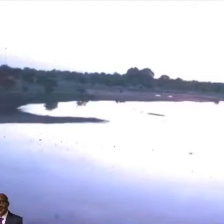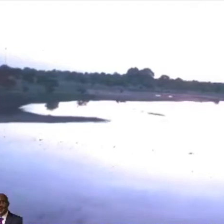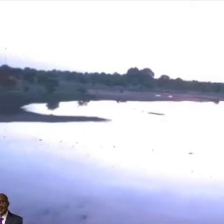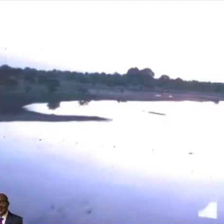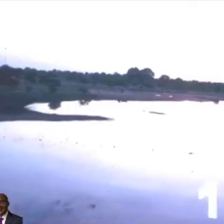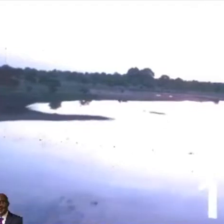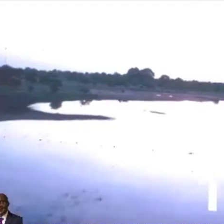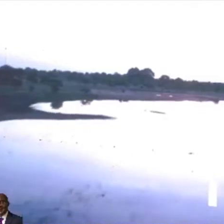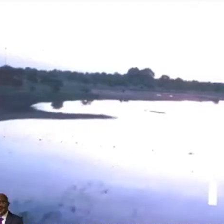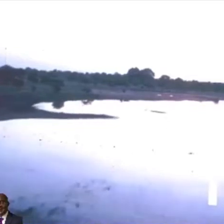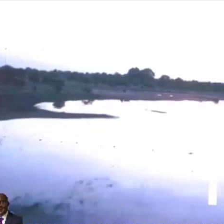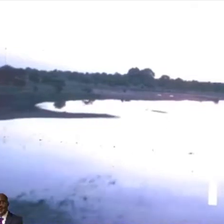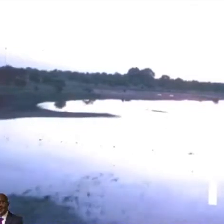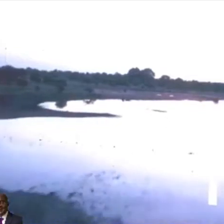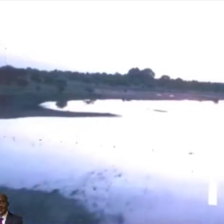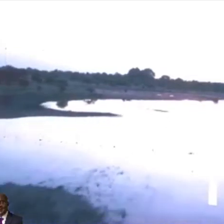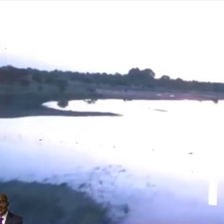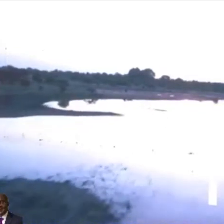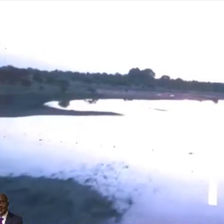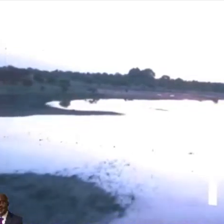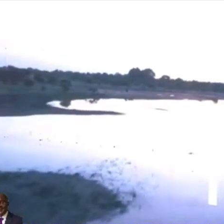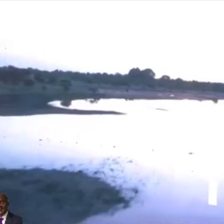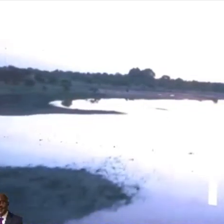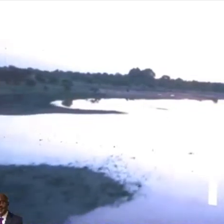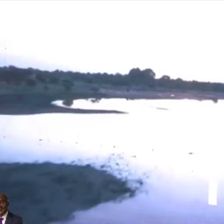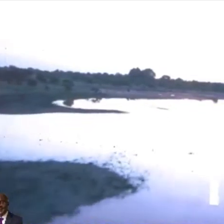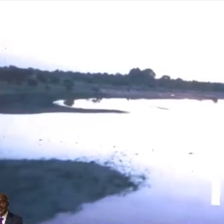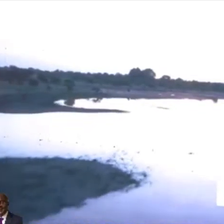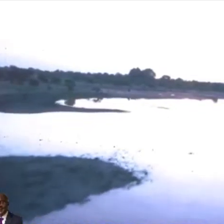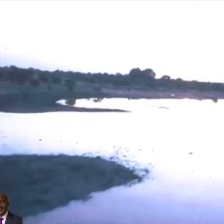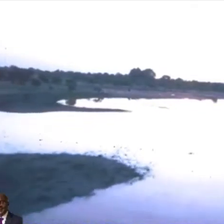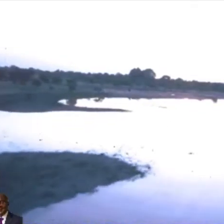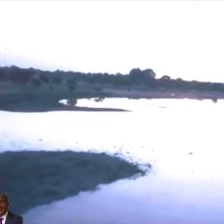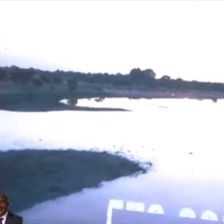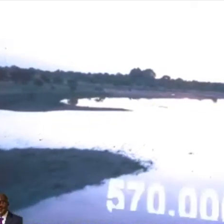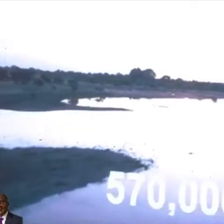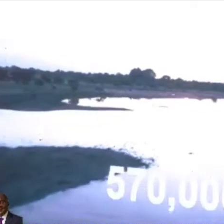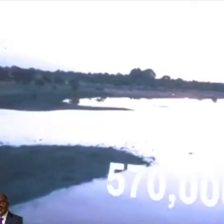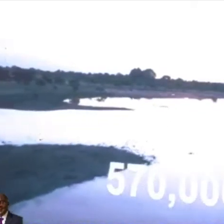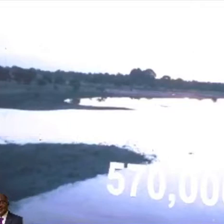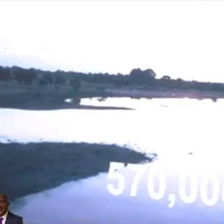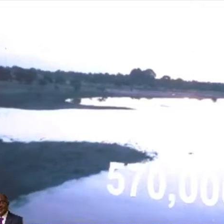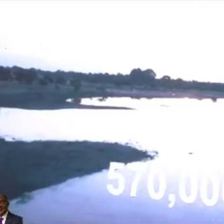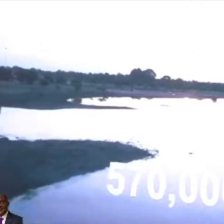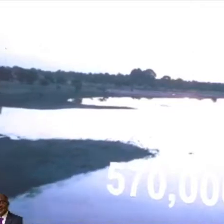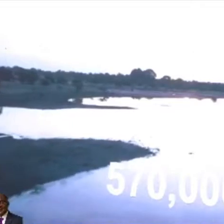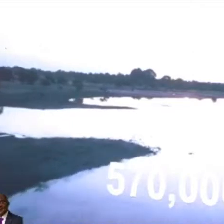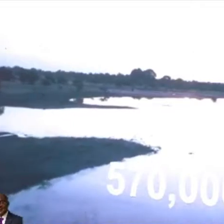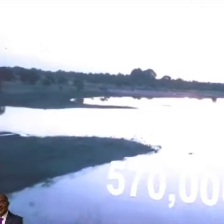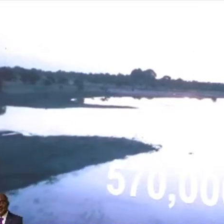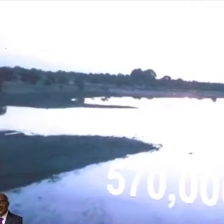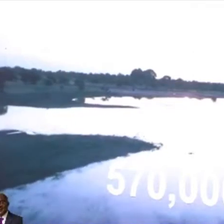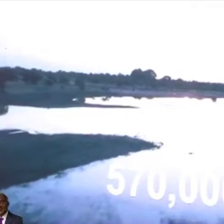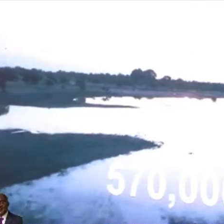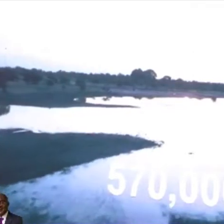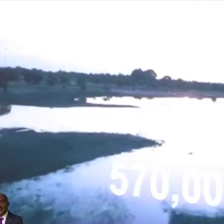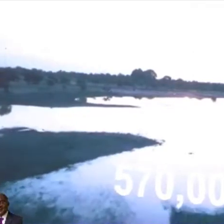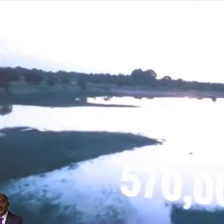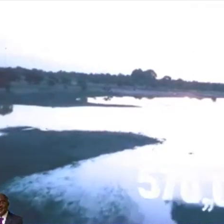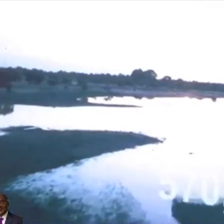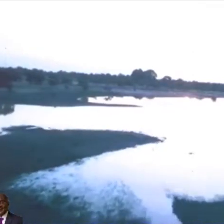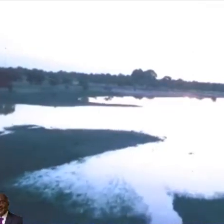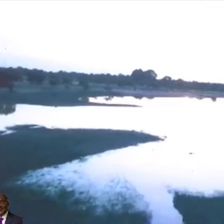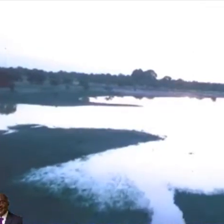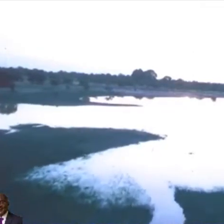and reserve over 12 million cubic meters of water to serve over 570,000 farmers through the dry season.